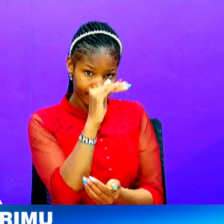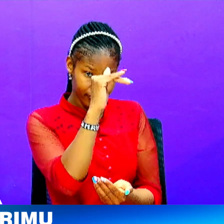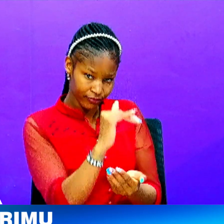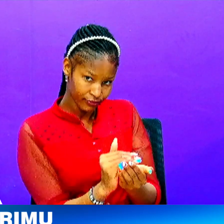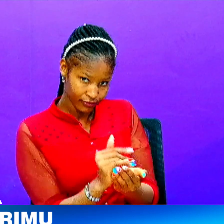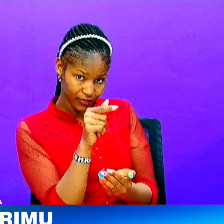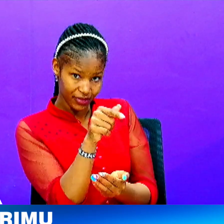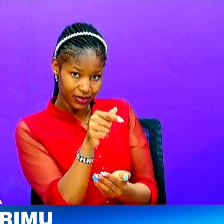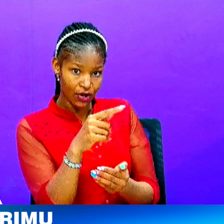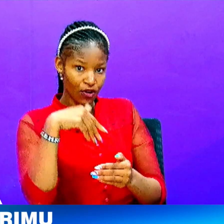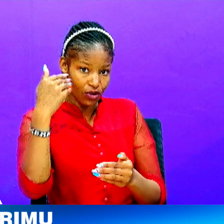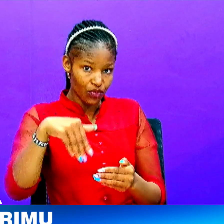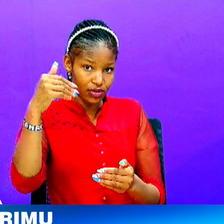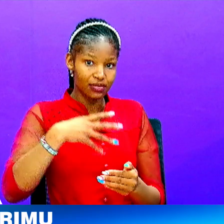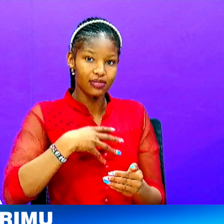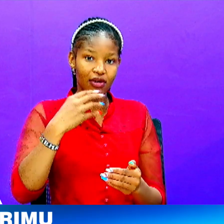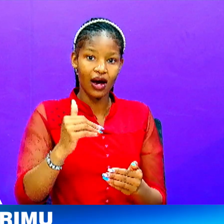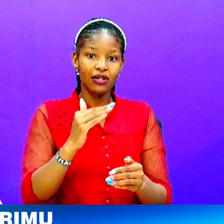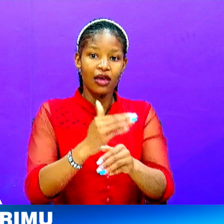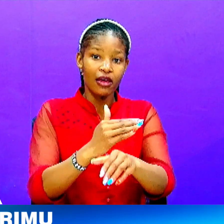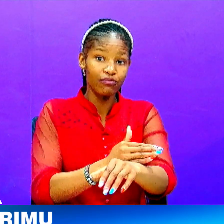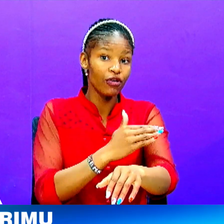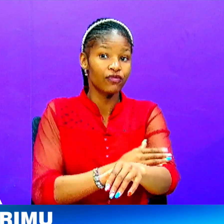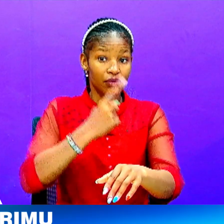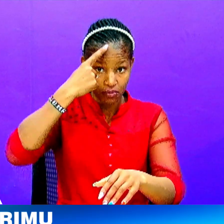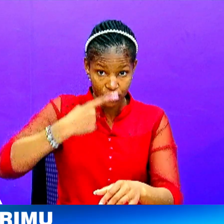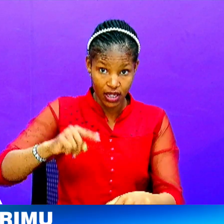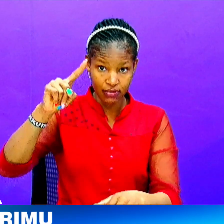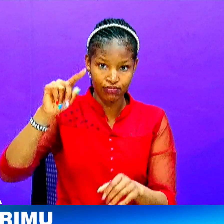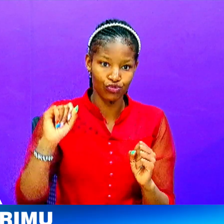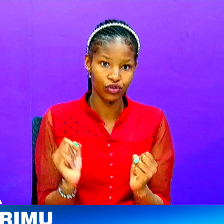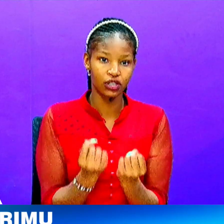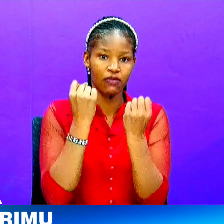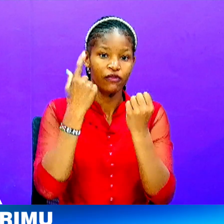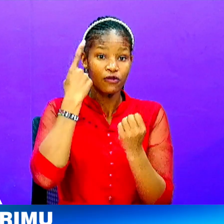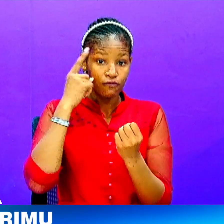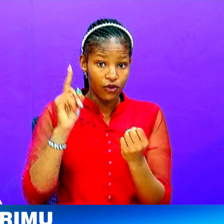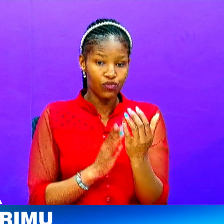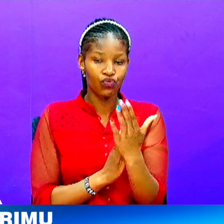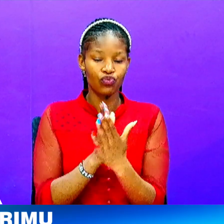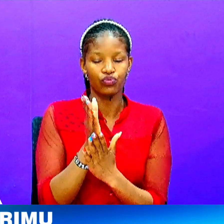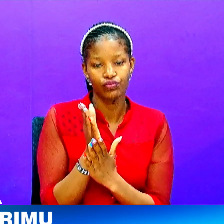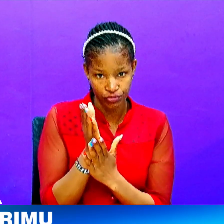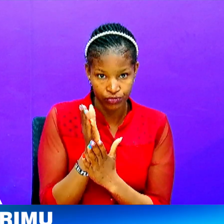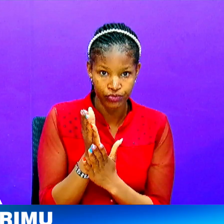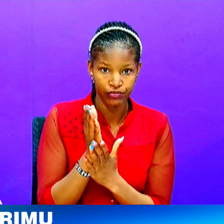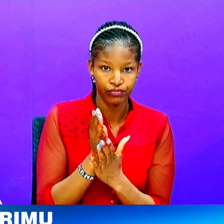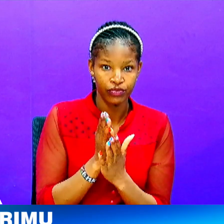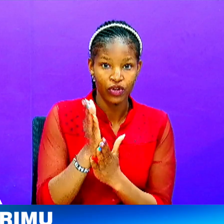reduce delays, and improve public safety for thousands of motorists